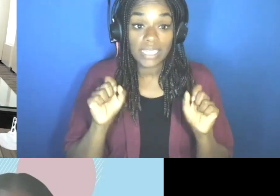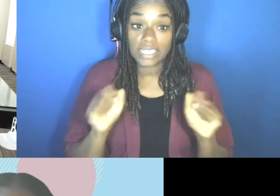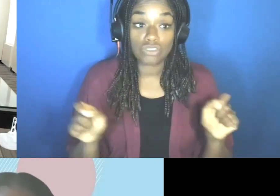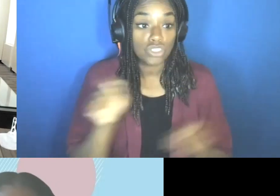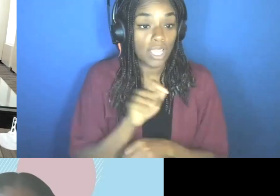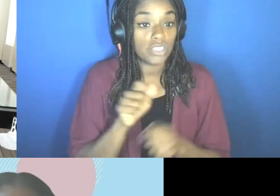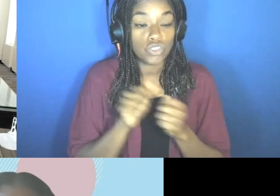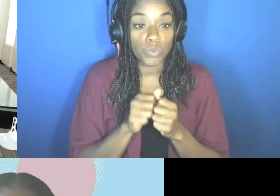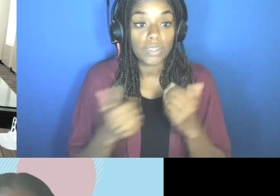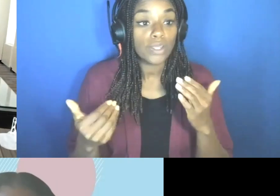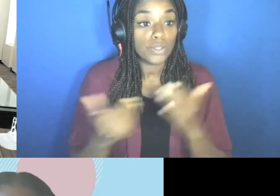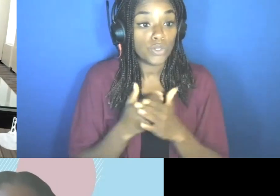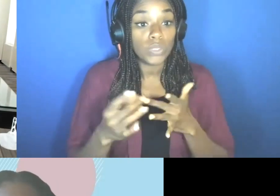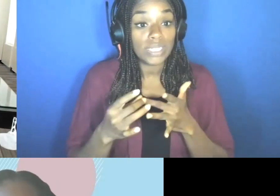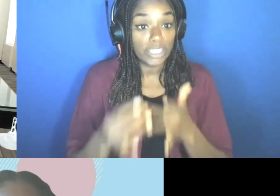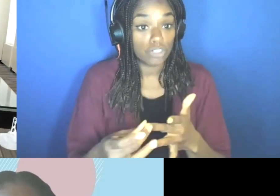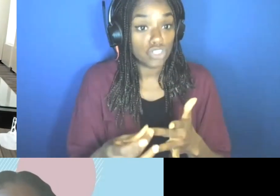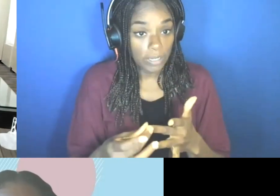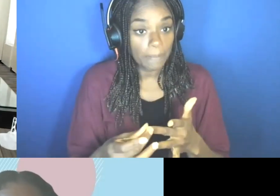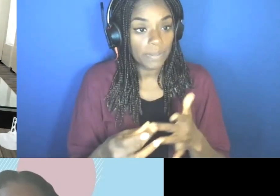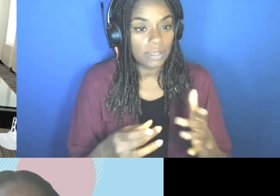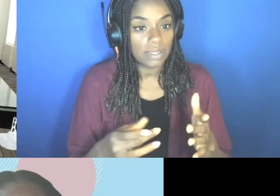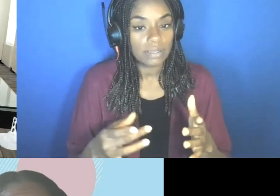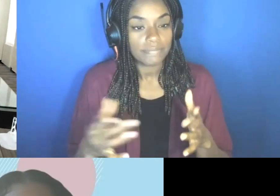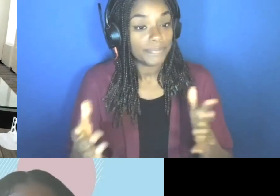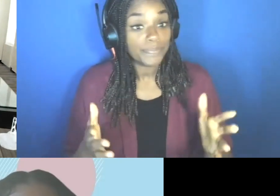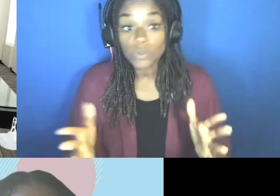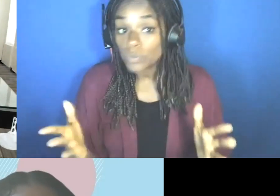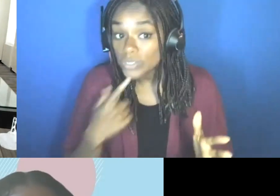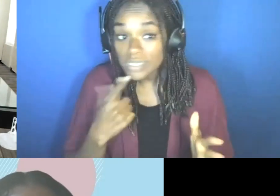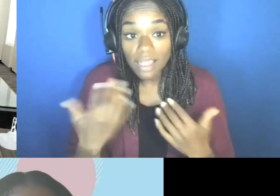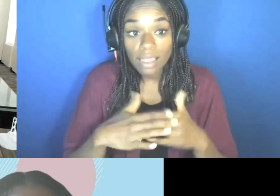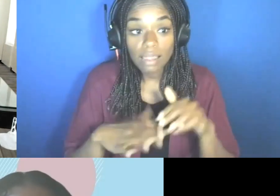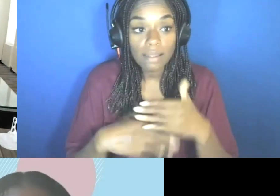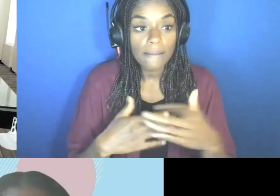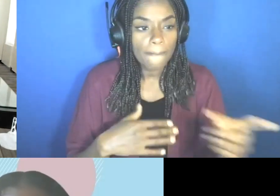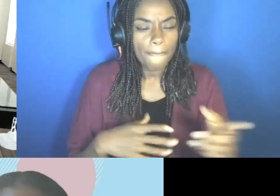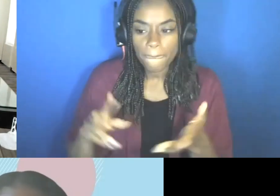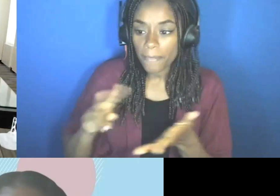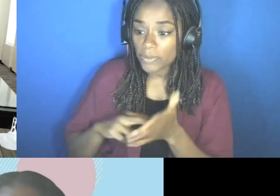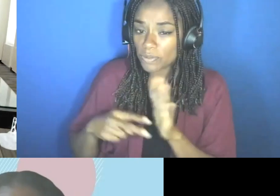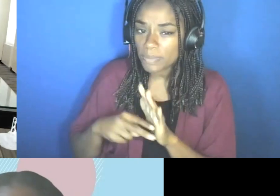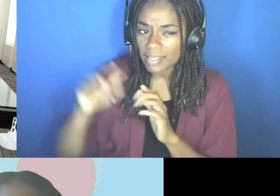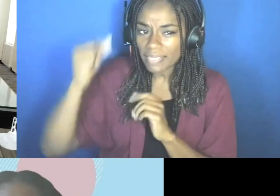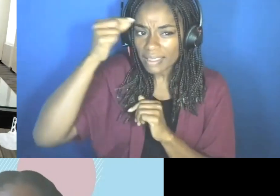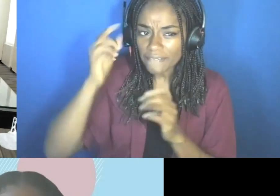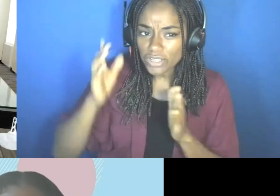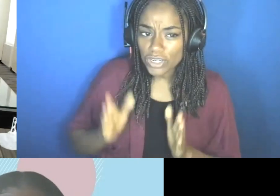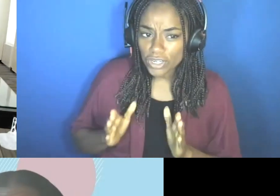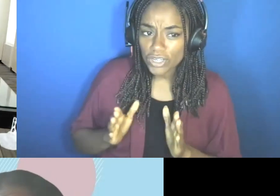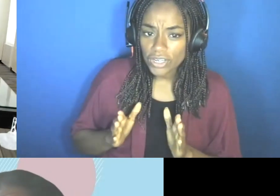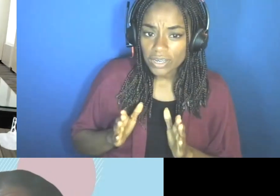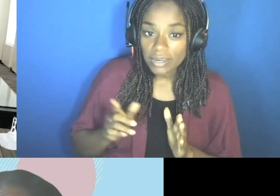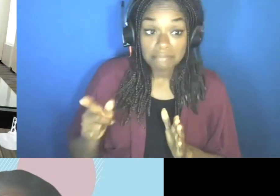administration. How to sustain the strategies been successful? I'm sorry? Do they mean the governor?